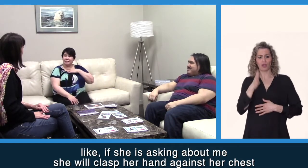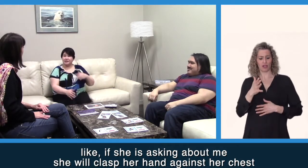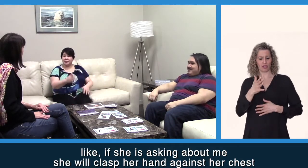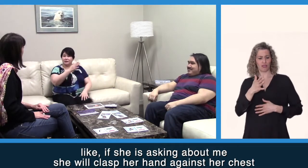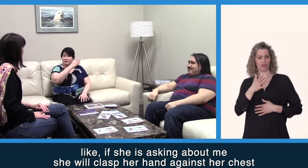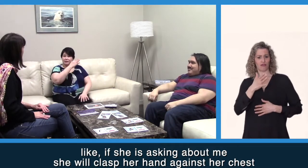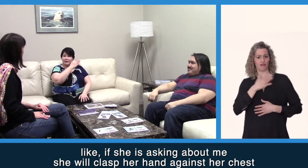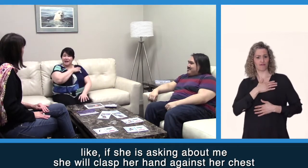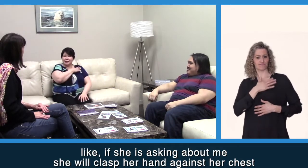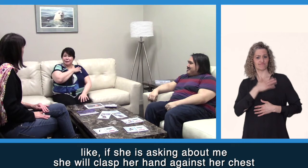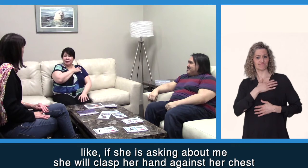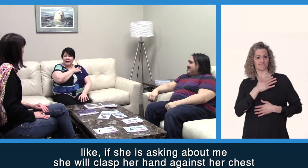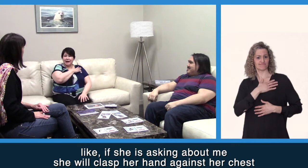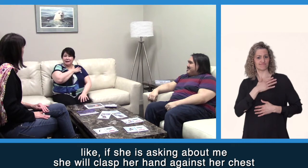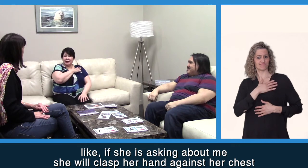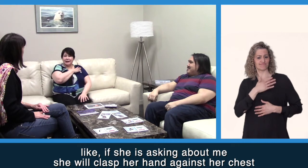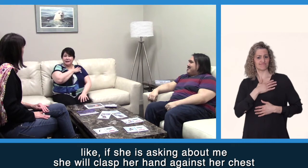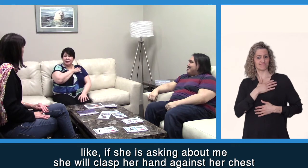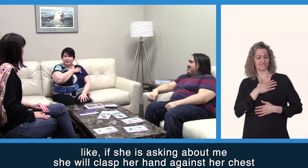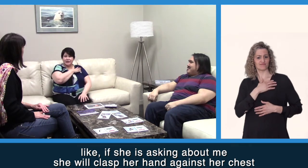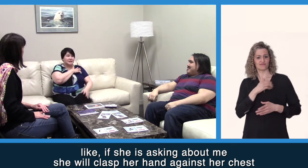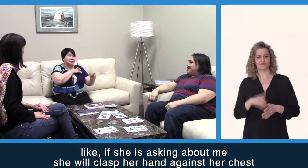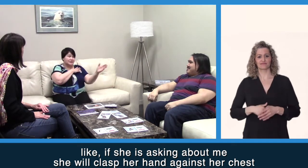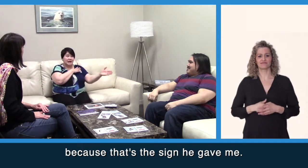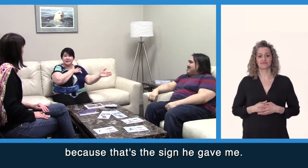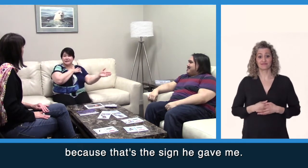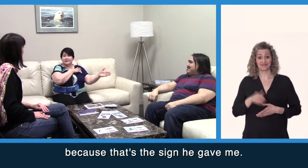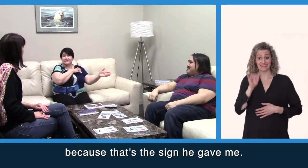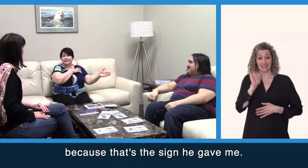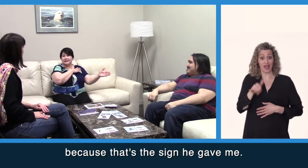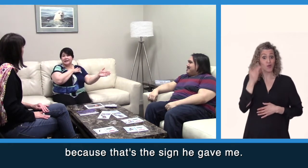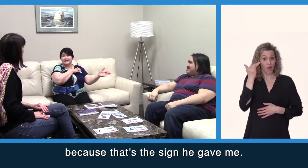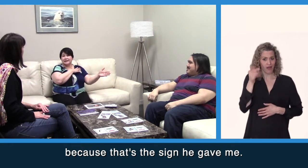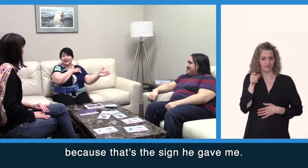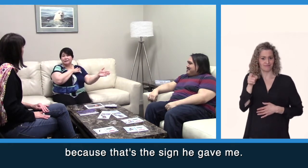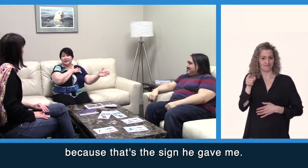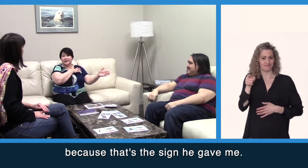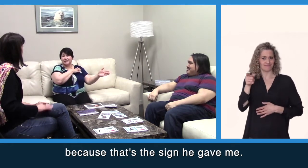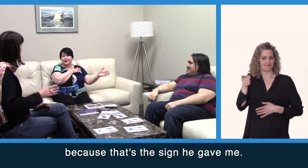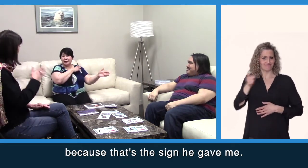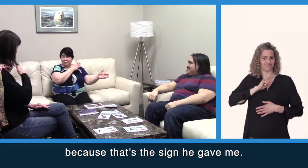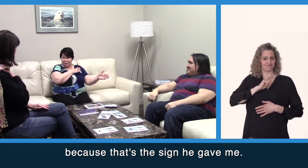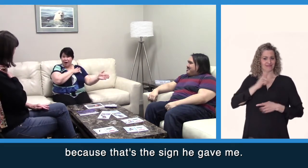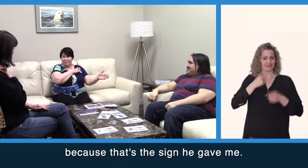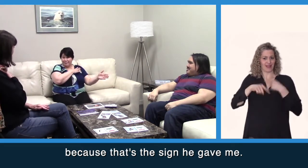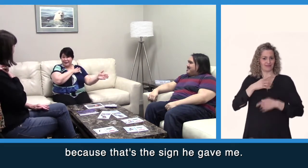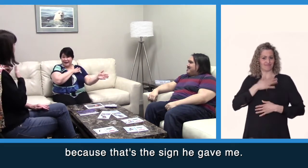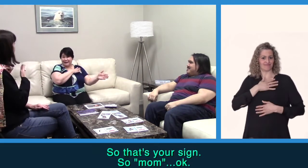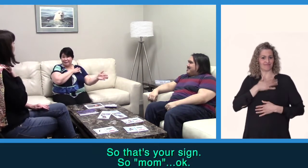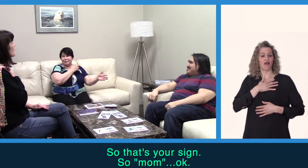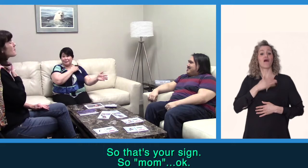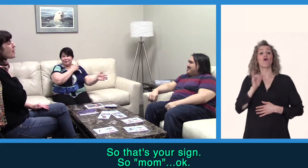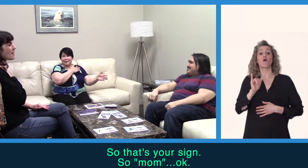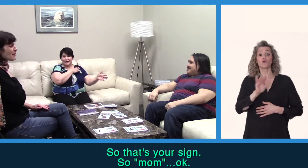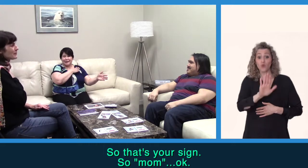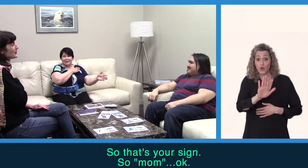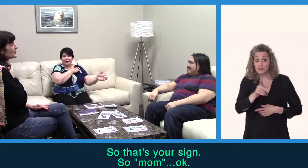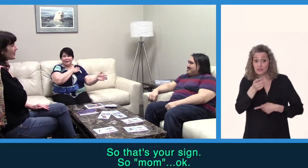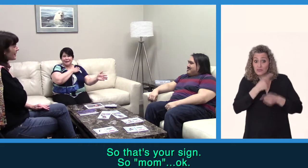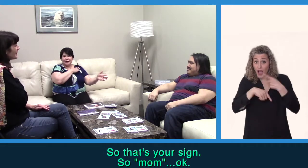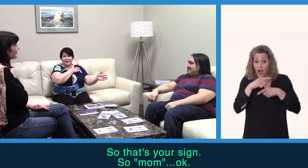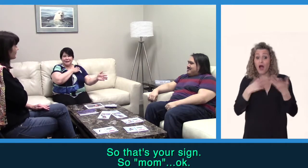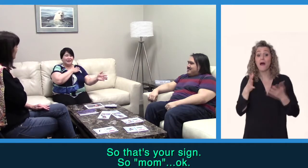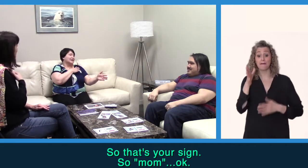me, she'll clasp her hand against her chest, because that's the sign he gave me. Oh, that's your Mom. sign? Yeah. Oh,